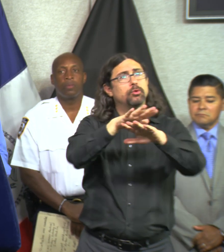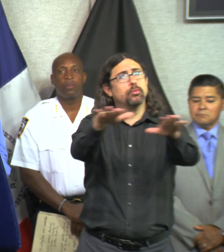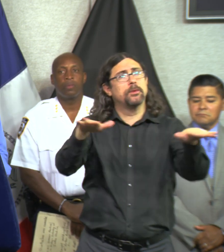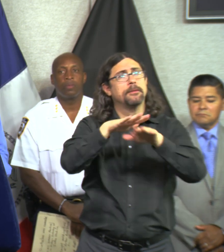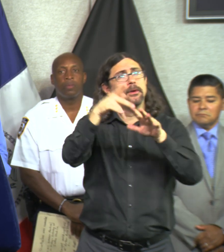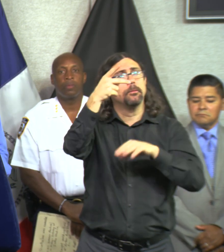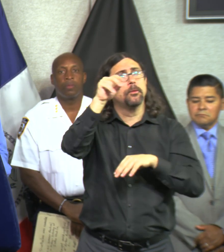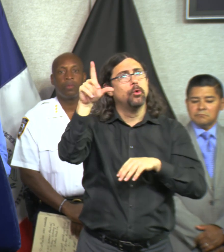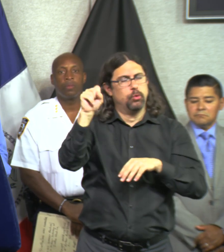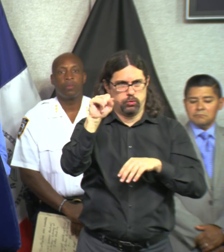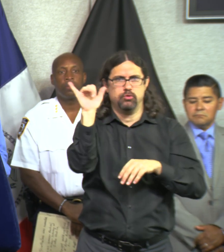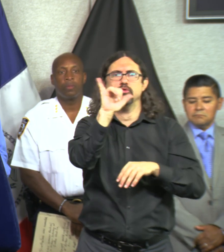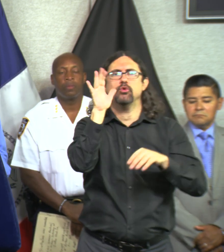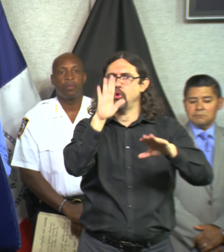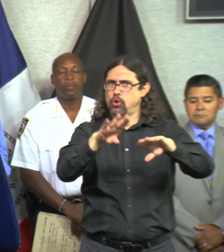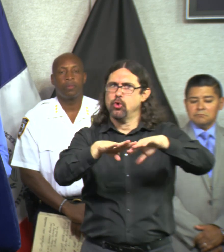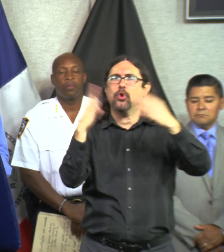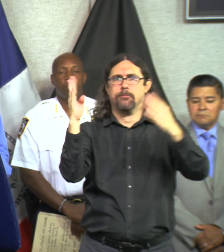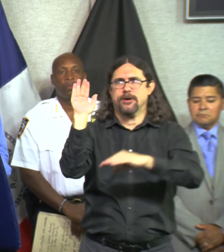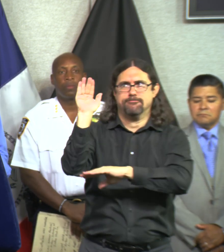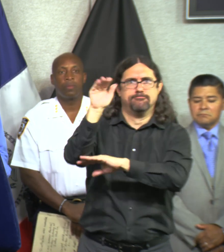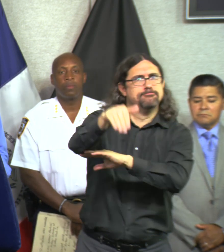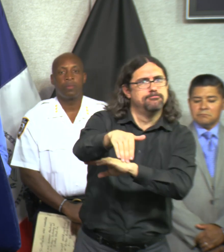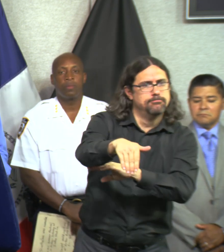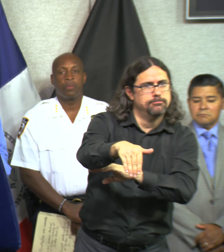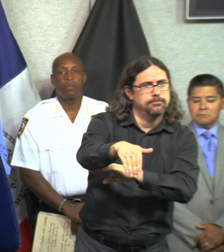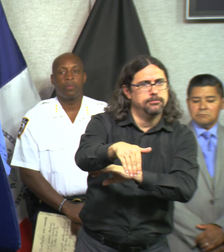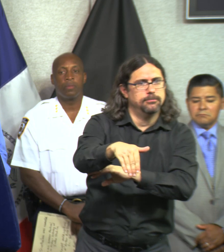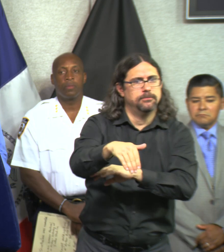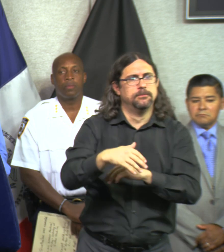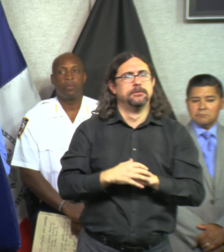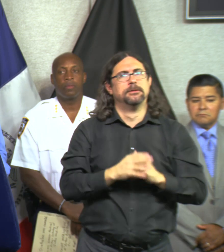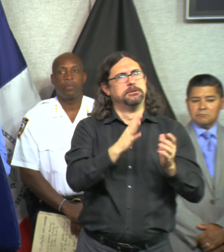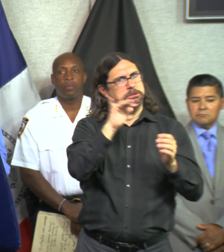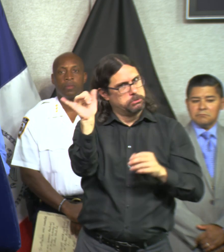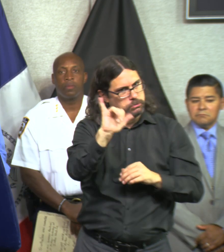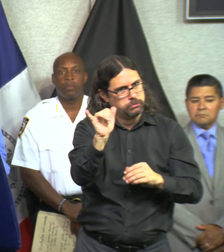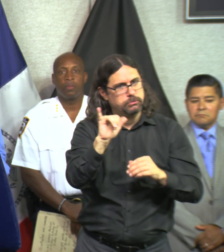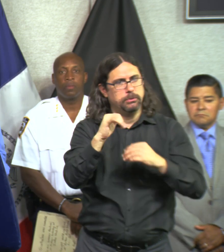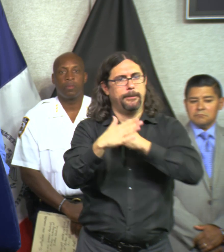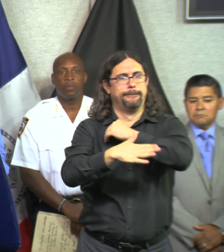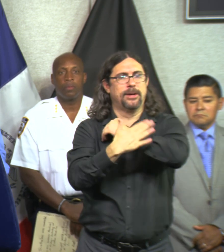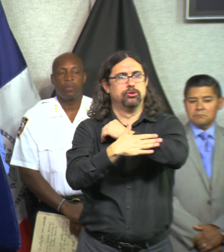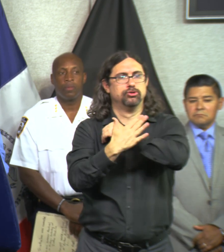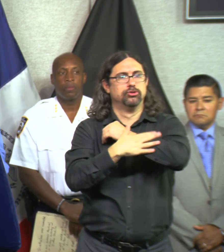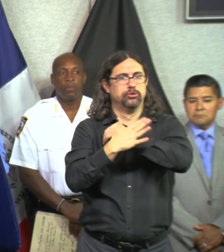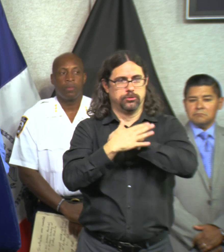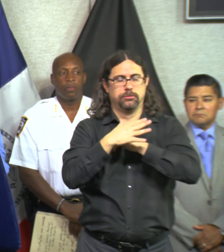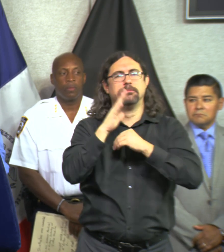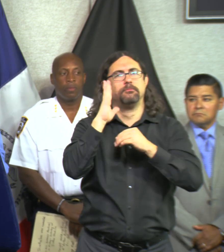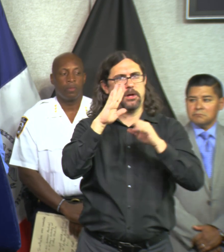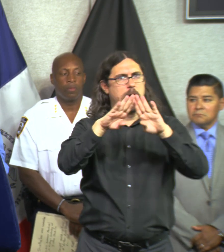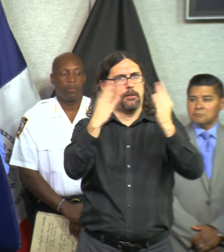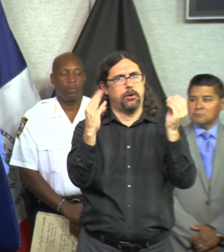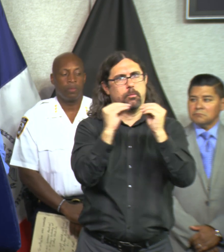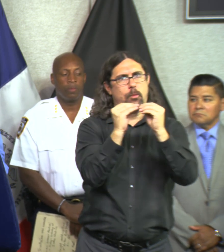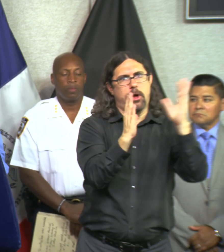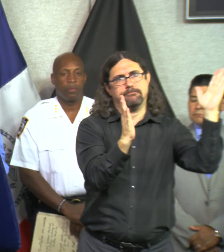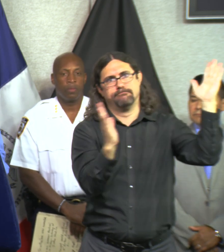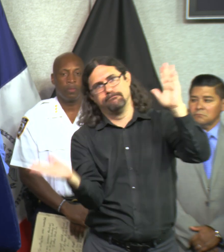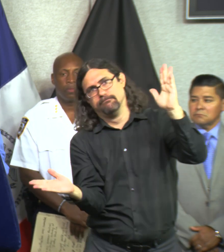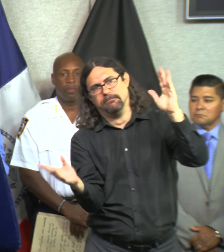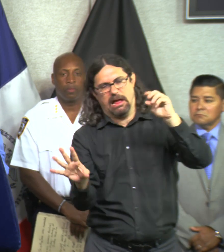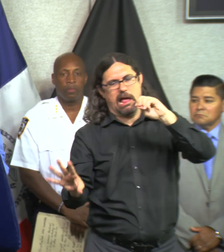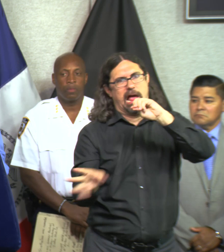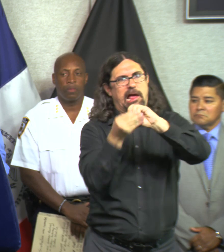to 7 p.m. That was the maximum we could do while still ensuring that we had the lifeguards we needed and the safety conditions we needed, but we have